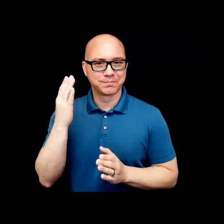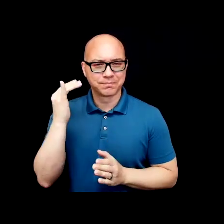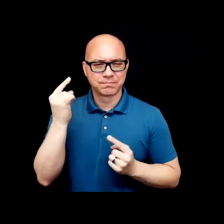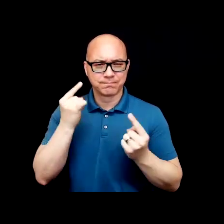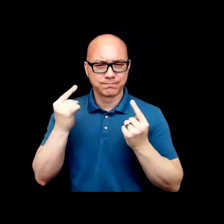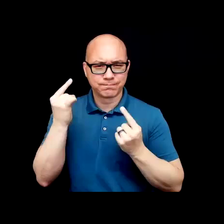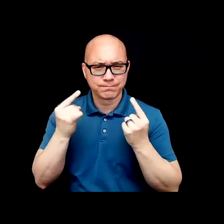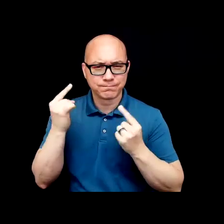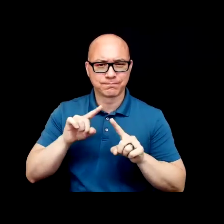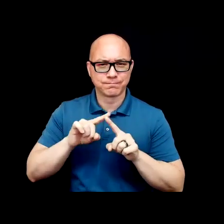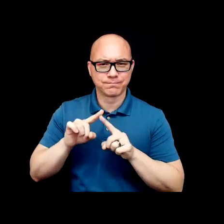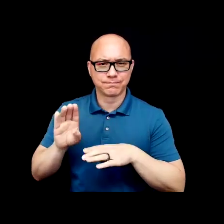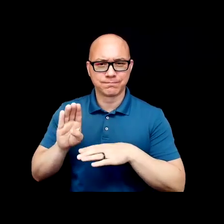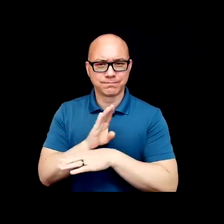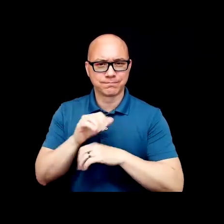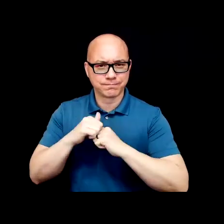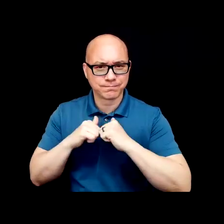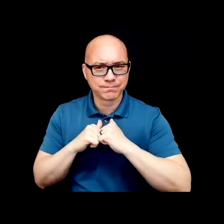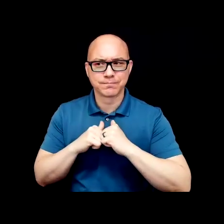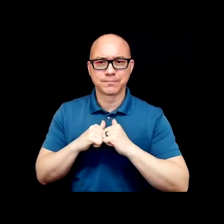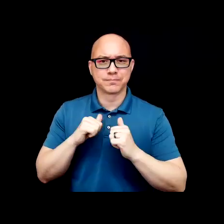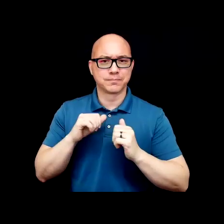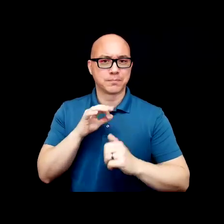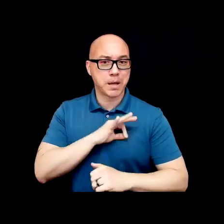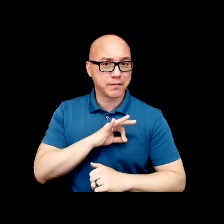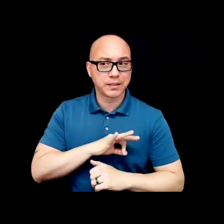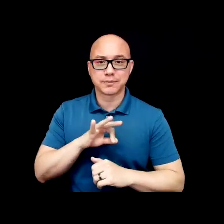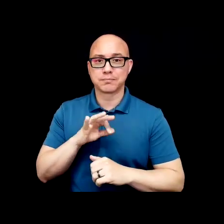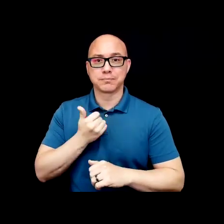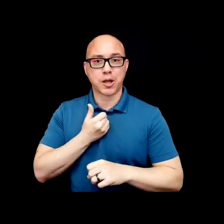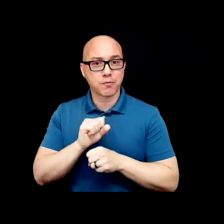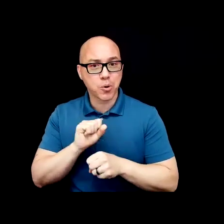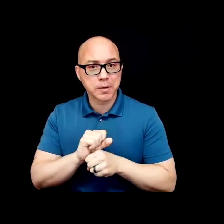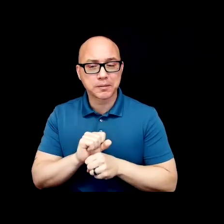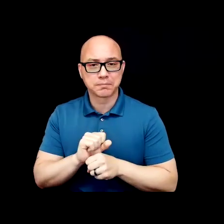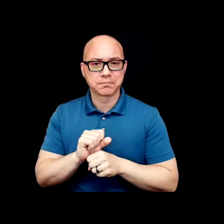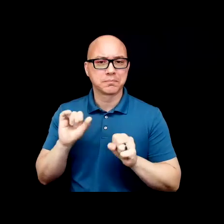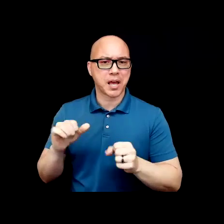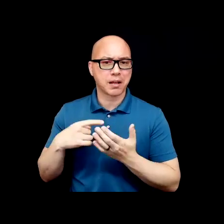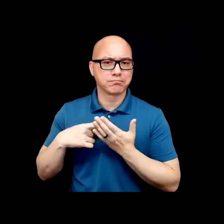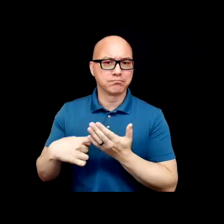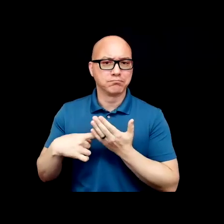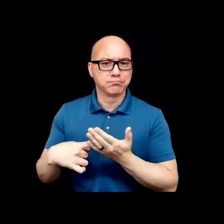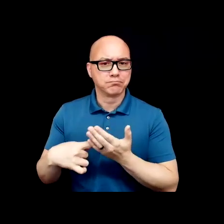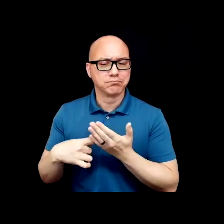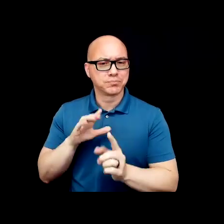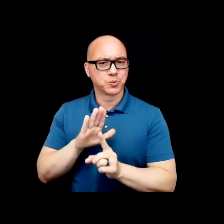well as everything else about self-employment and benefits to talk through their specific situation.